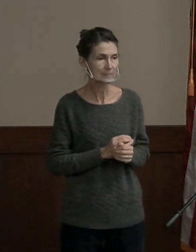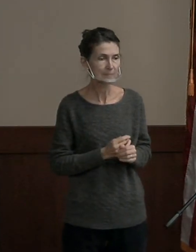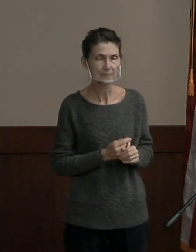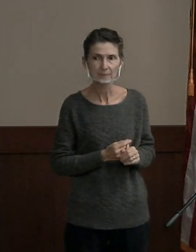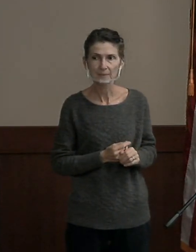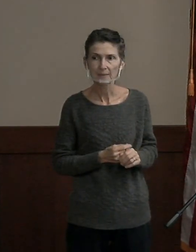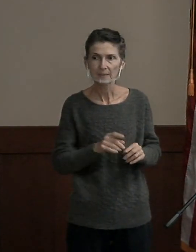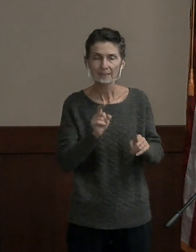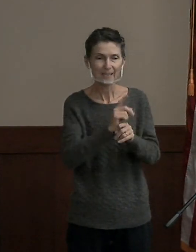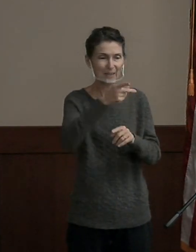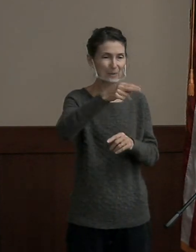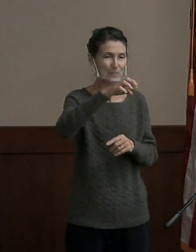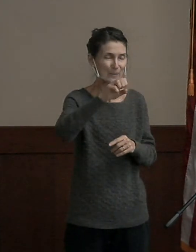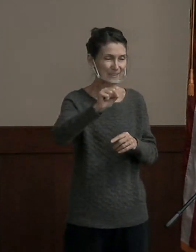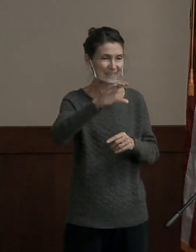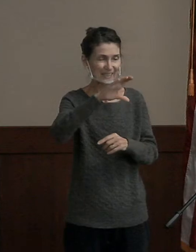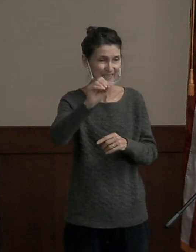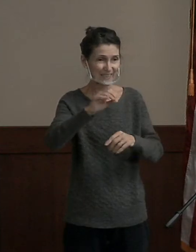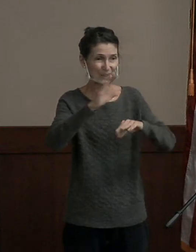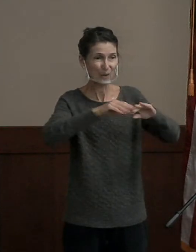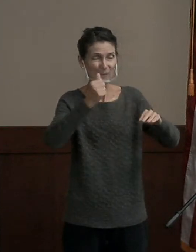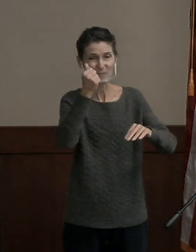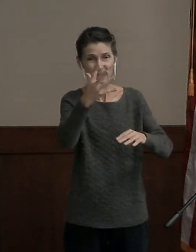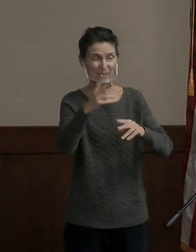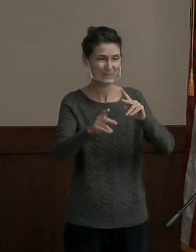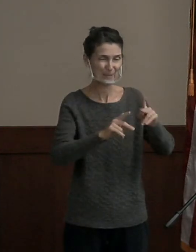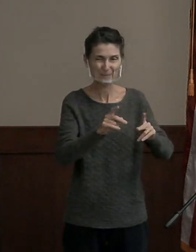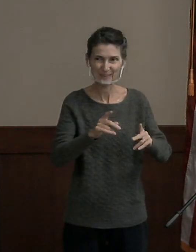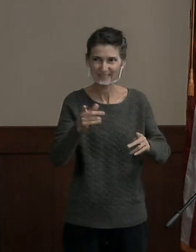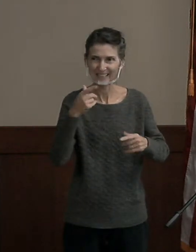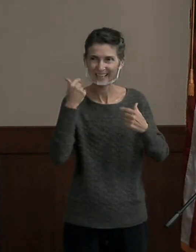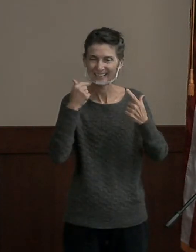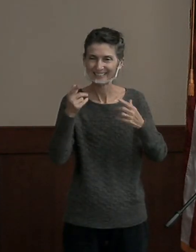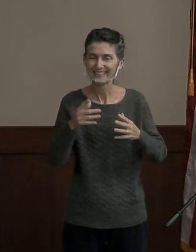It's like the press conference where you call on the 15 people jumping up. sure.